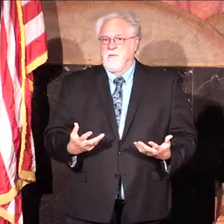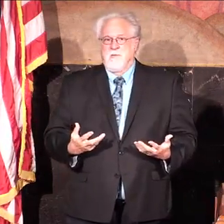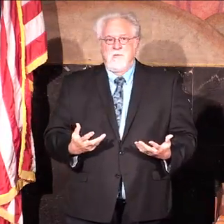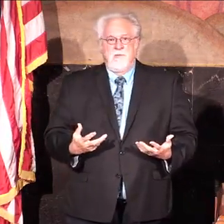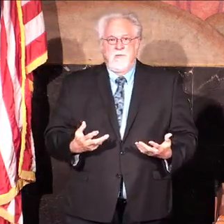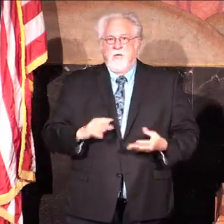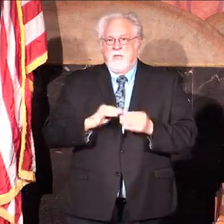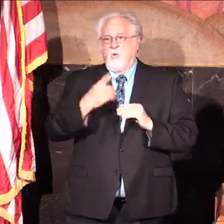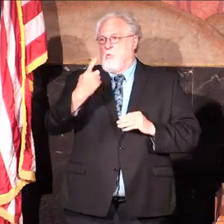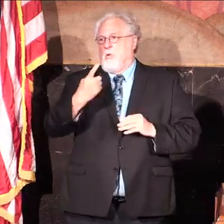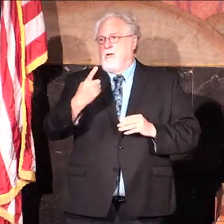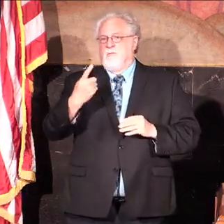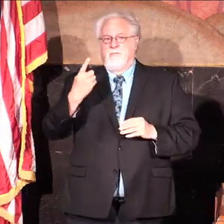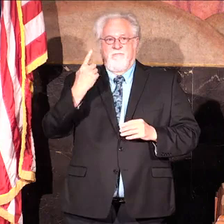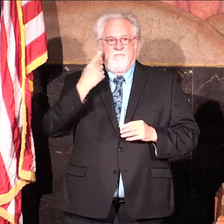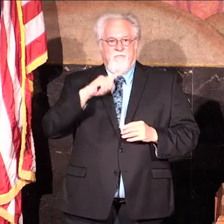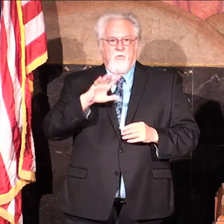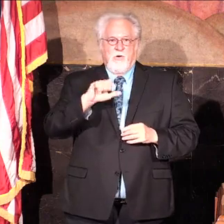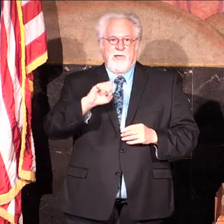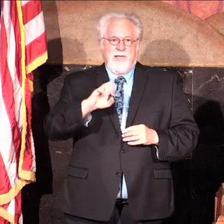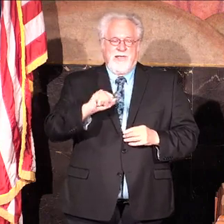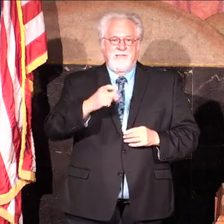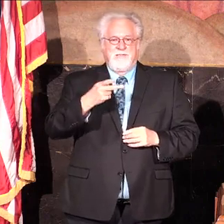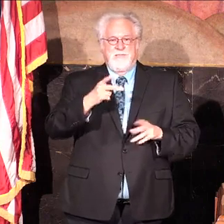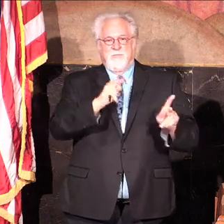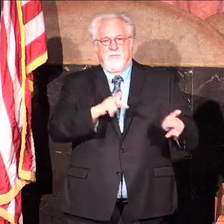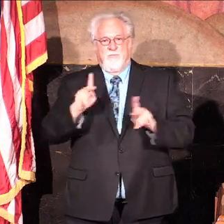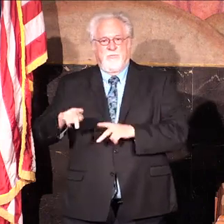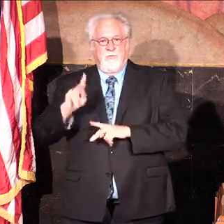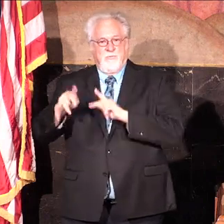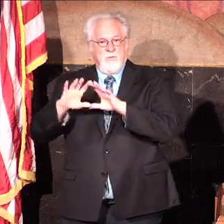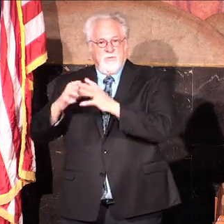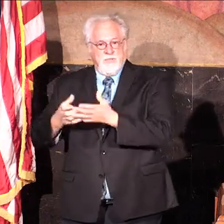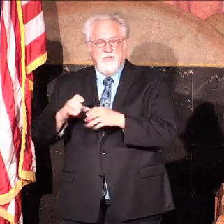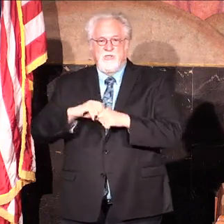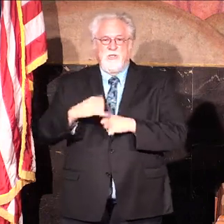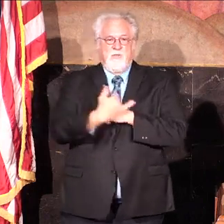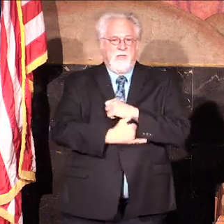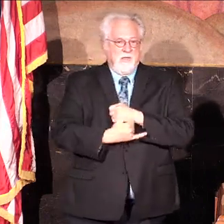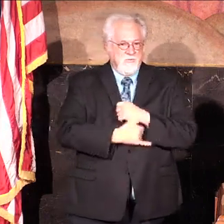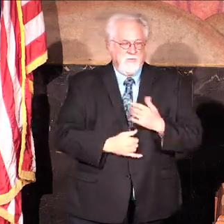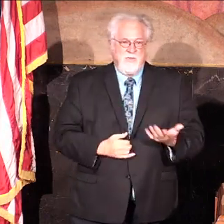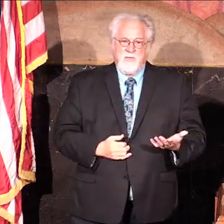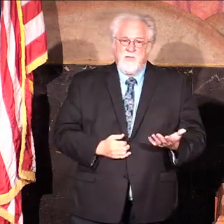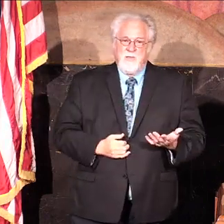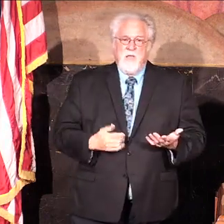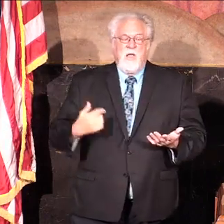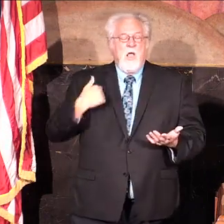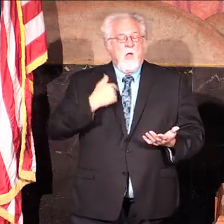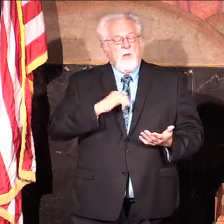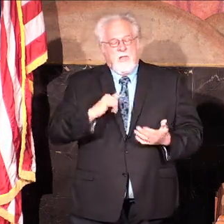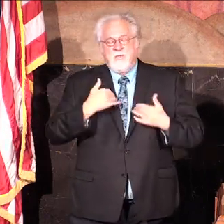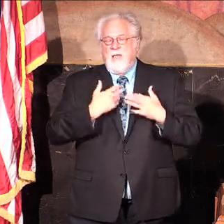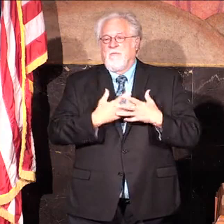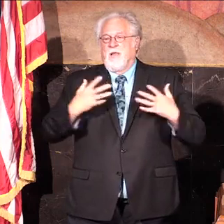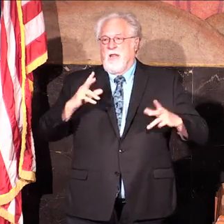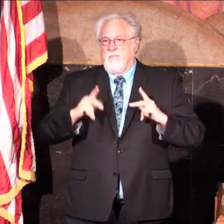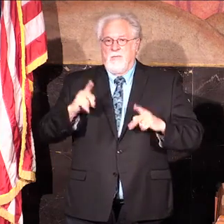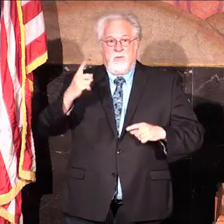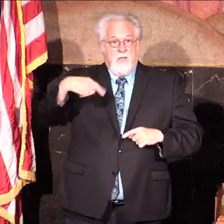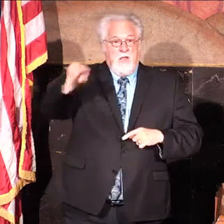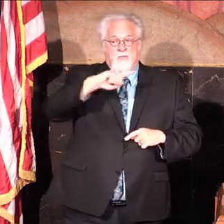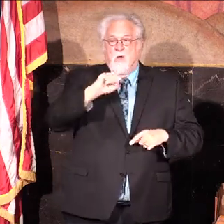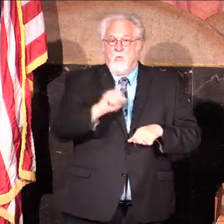we're number one in terms of the cases per capita in the country. We also have a lot of people out there who are